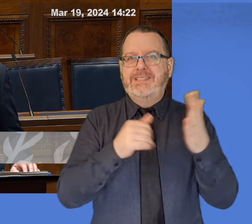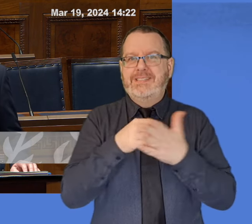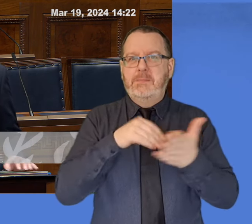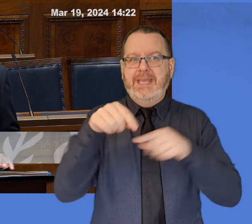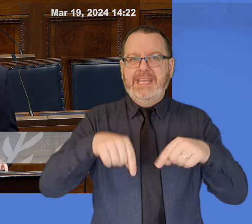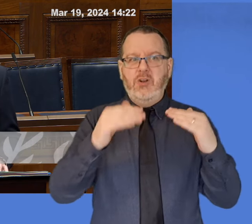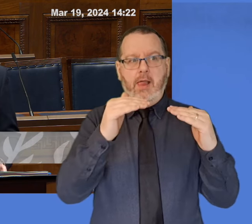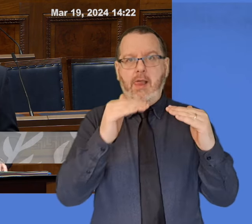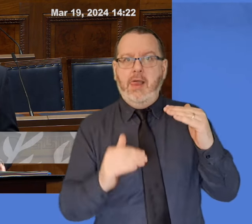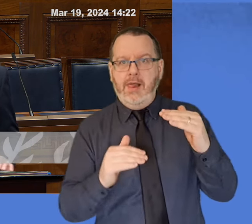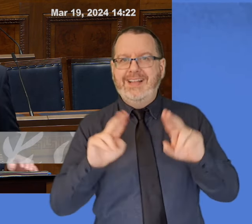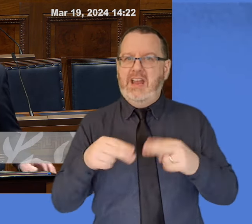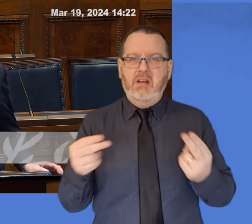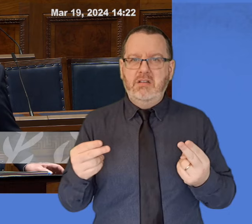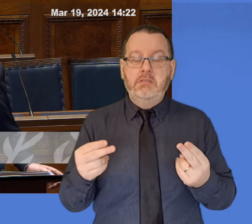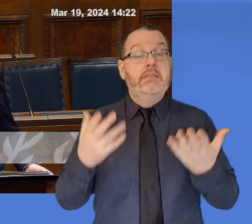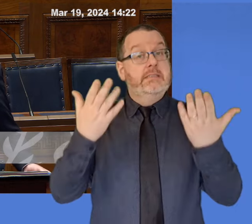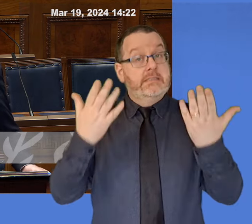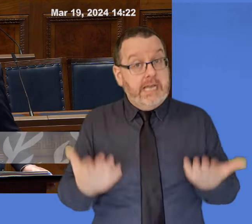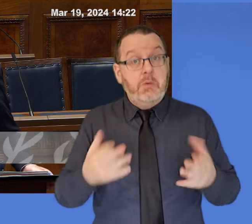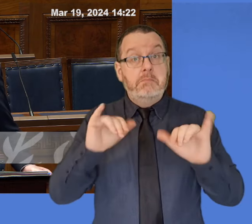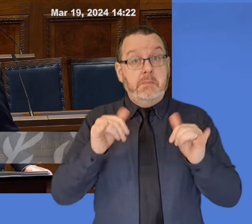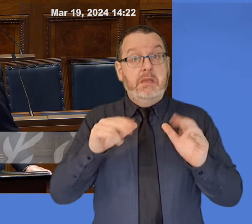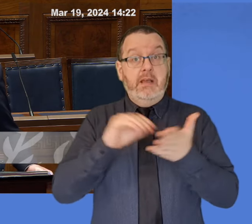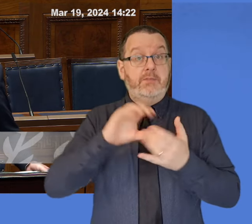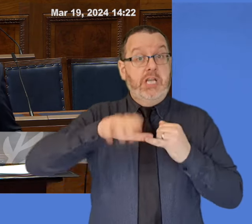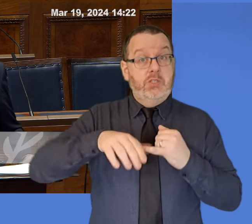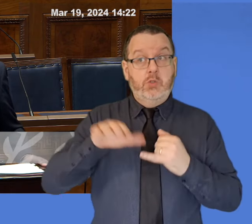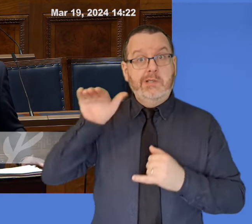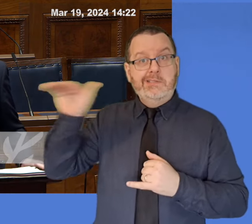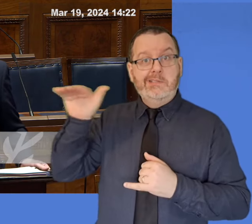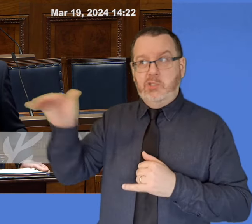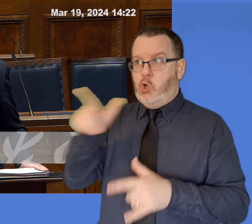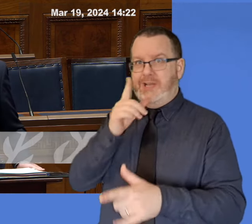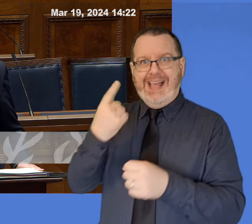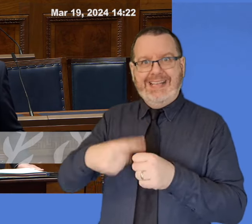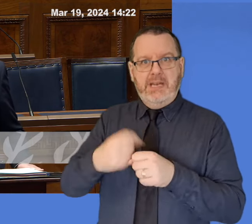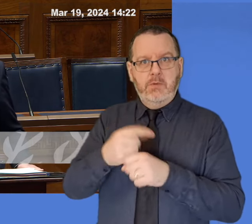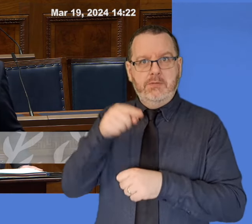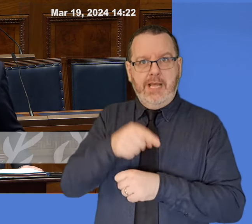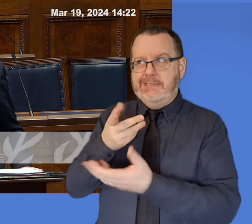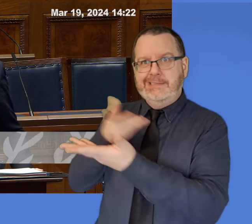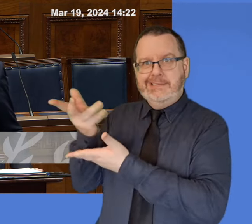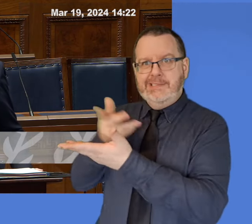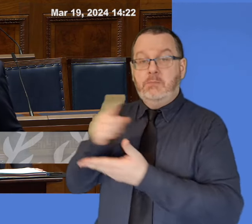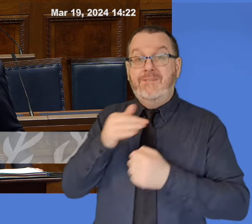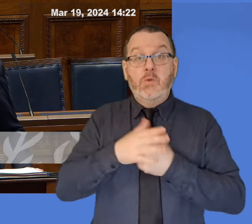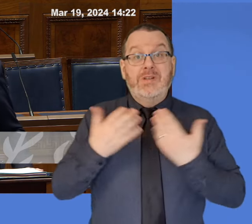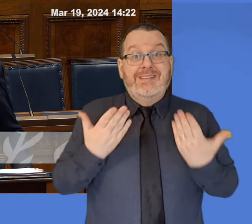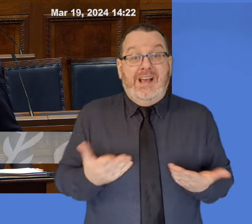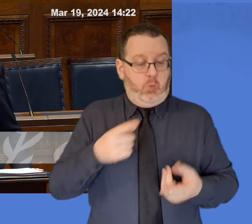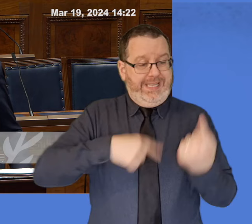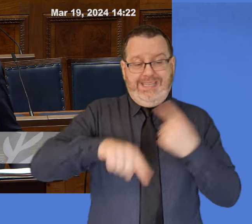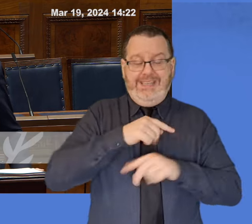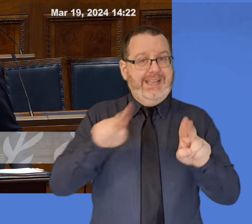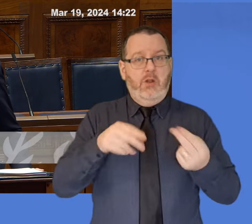sits currently, in terms of that approach, I don't think it is affordable for us. I think that view is broadly shared across the executive. And I remember previous Minister for the